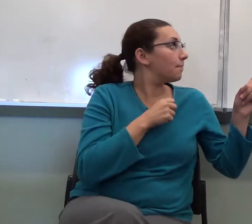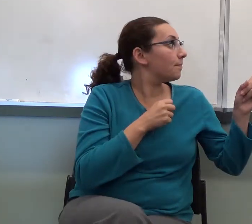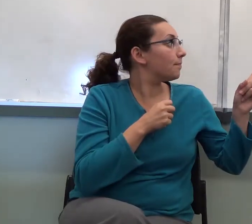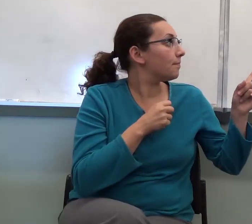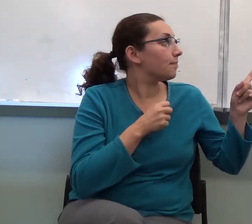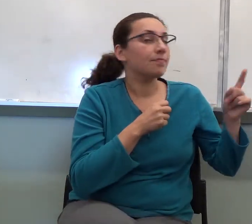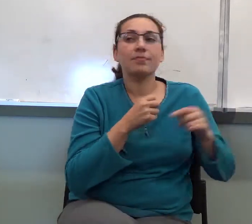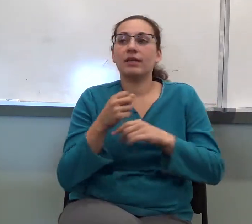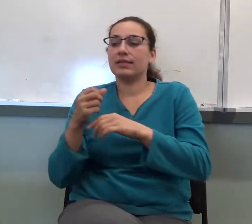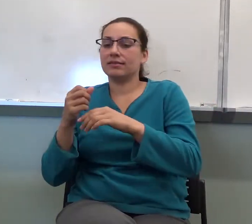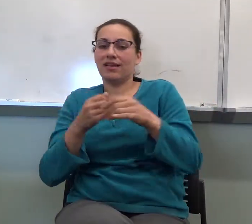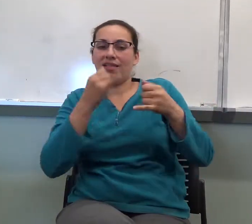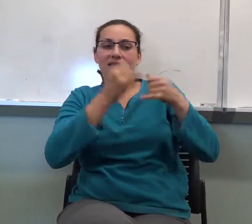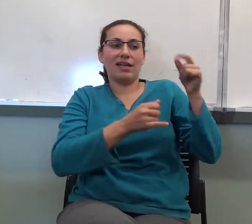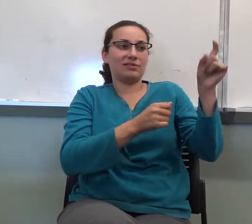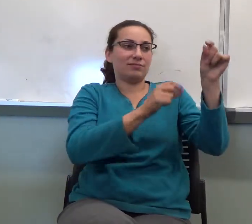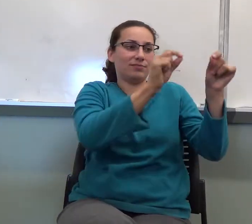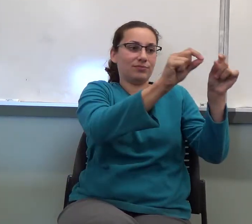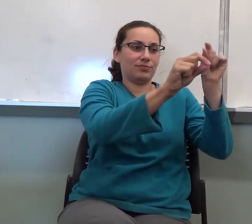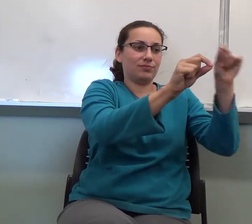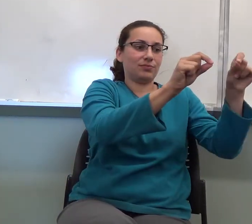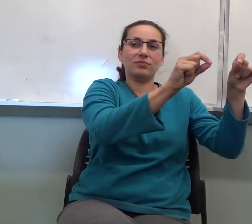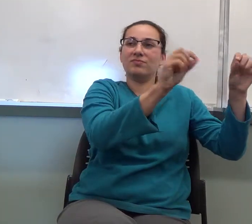which have no name, and that would be